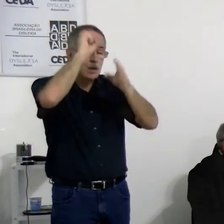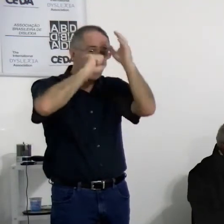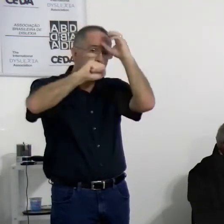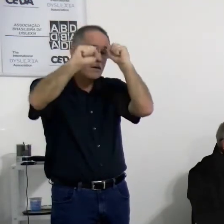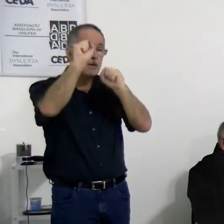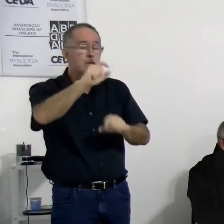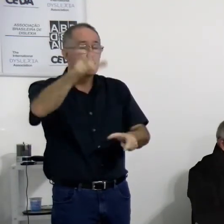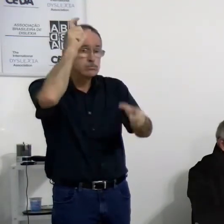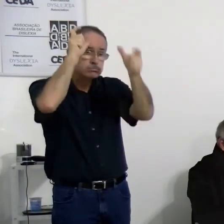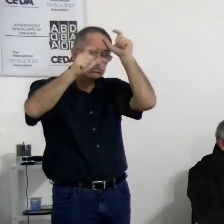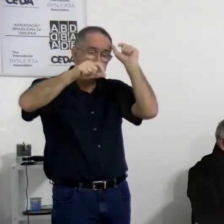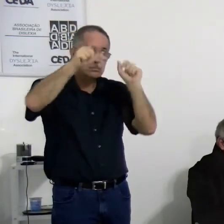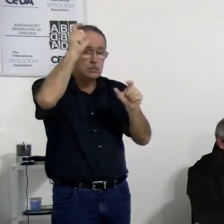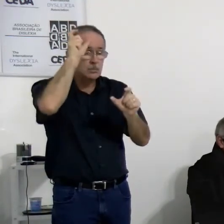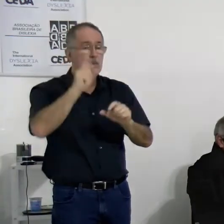both of them.